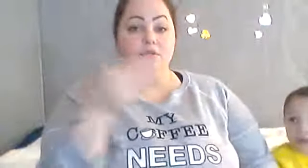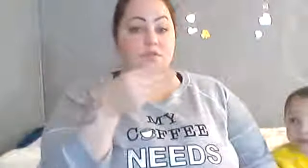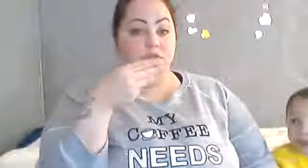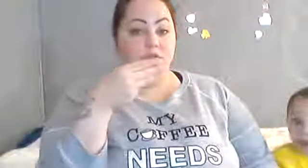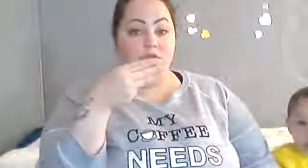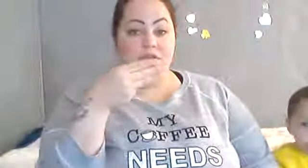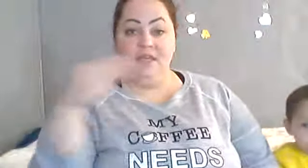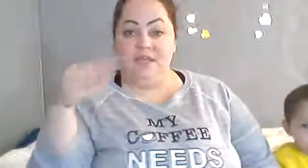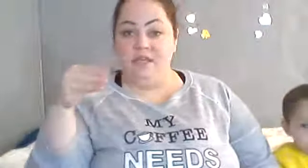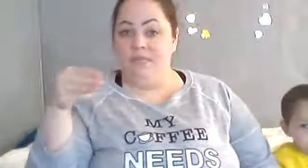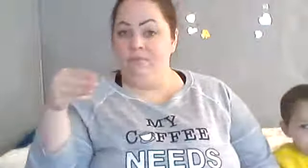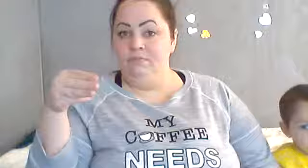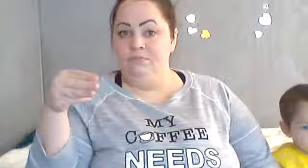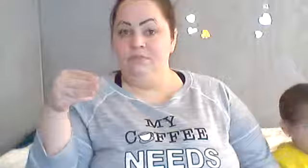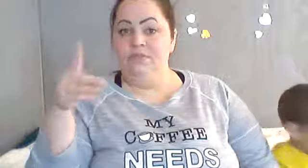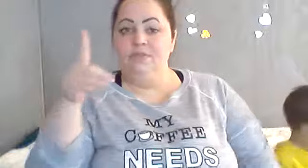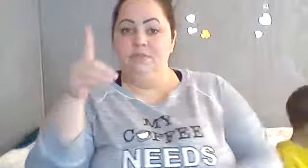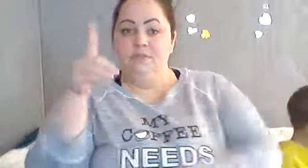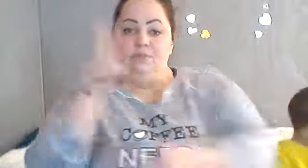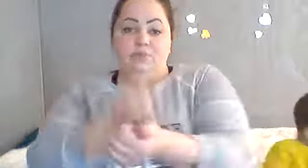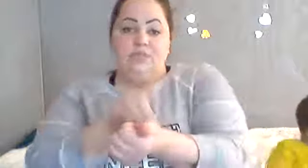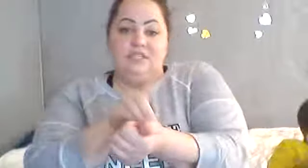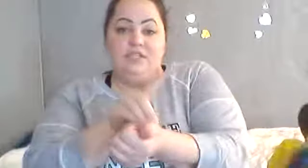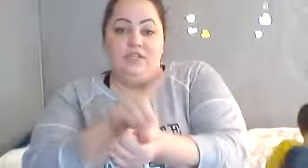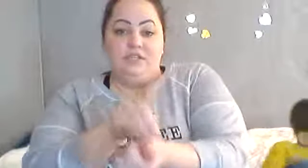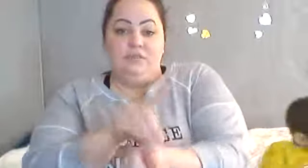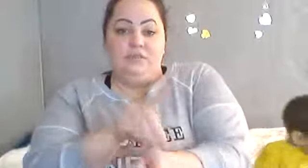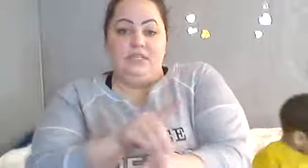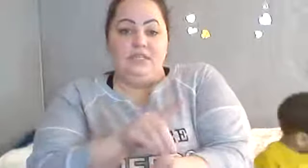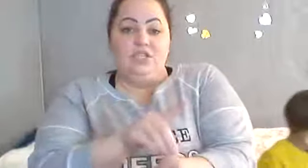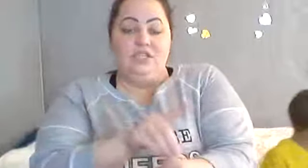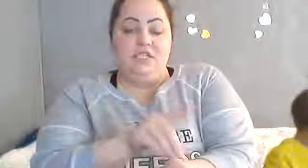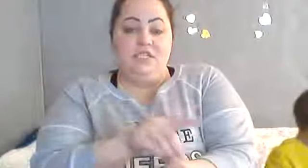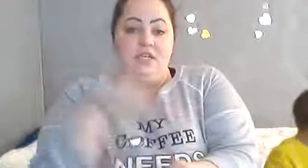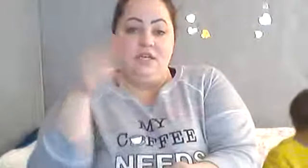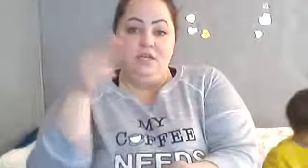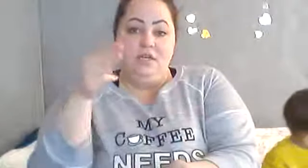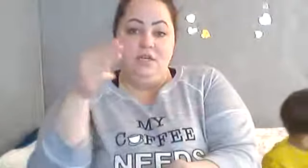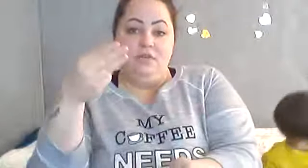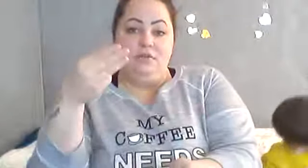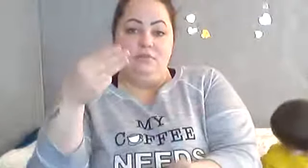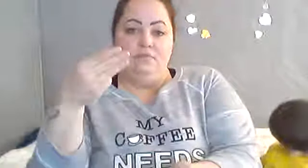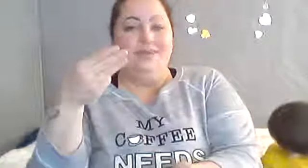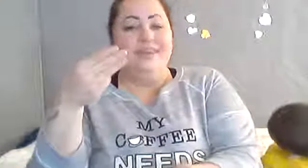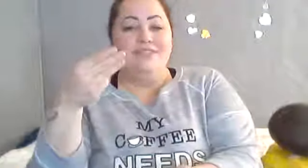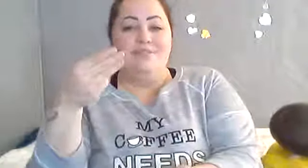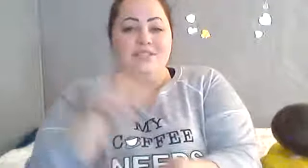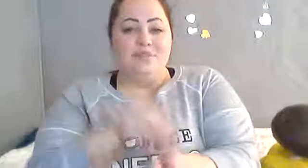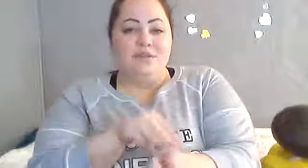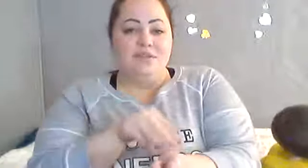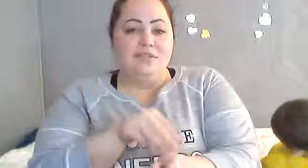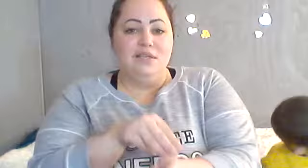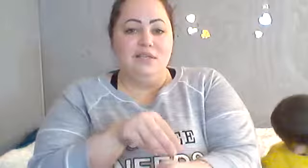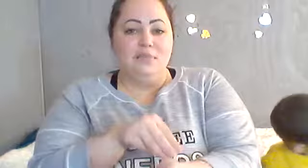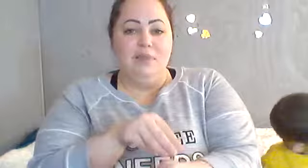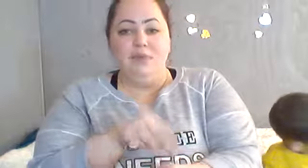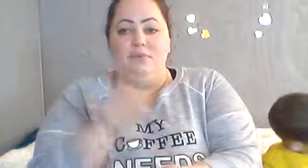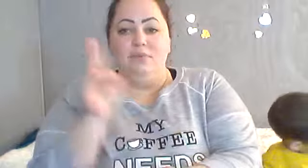So you take an M. You'll see some people do a D, doctor, but that's actually C sign. I guess so is this one because it's like medical, but